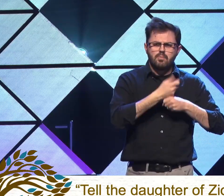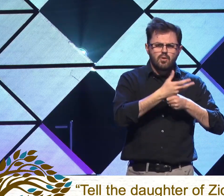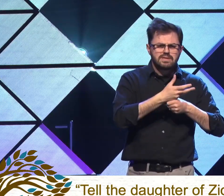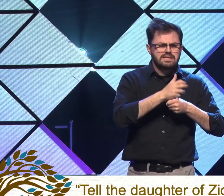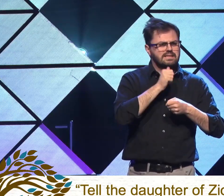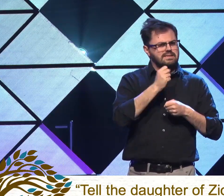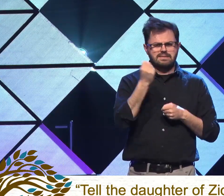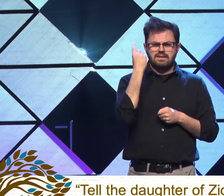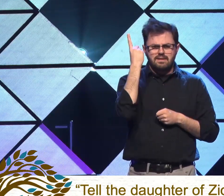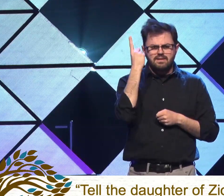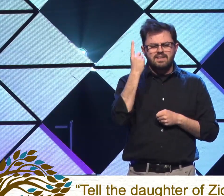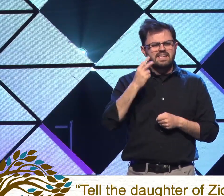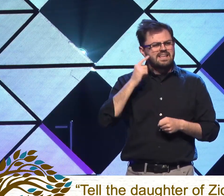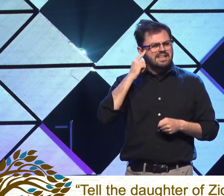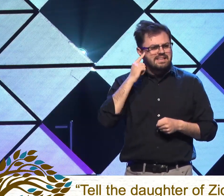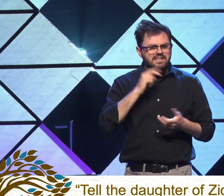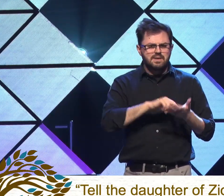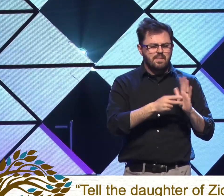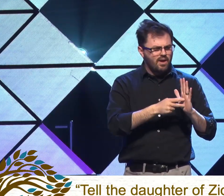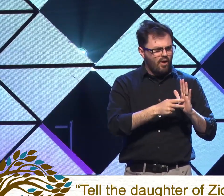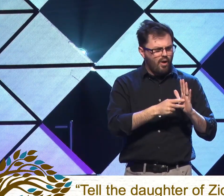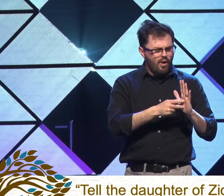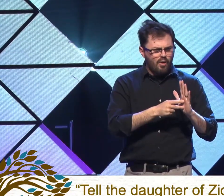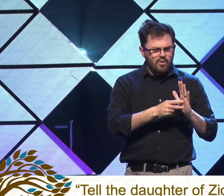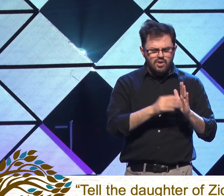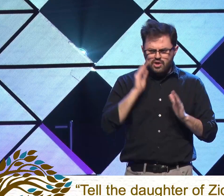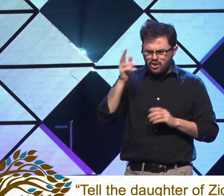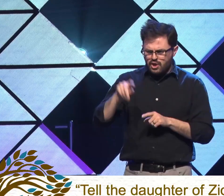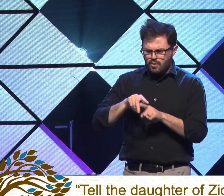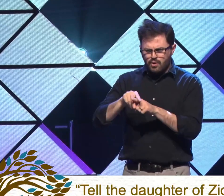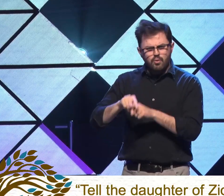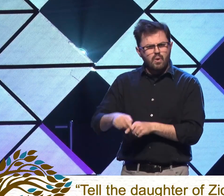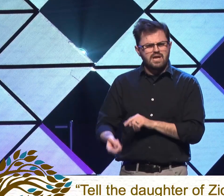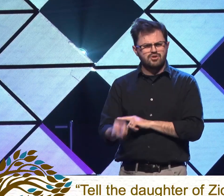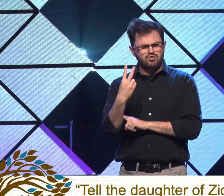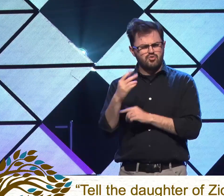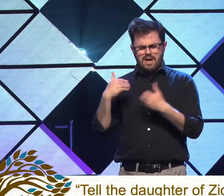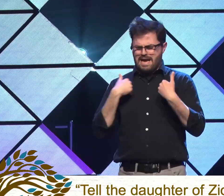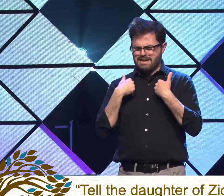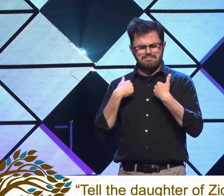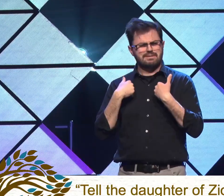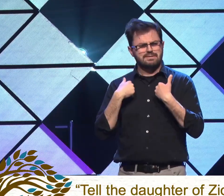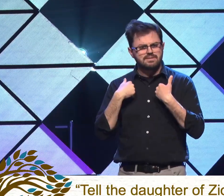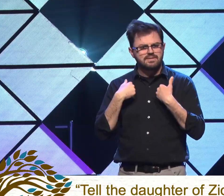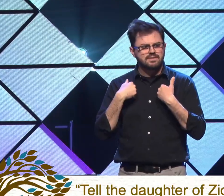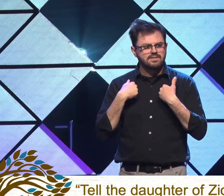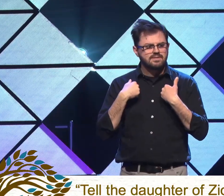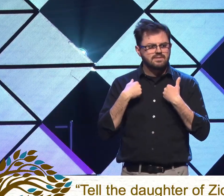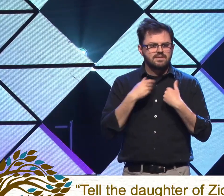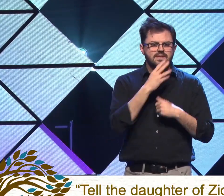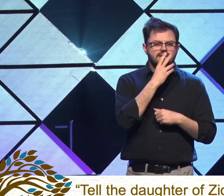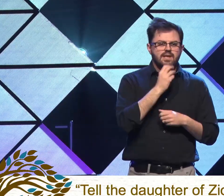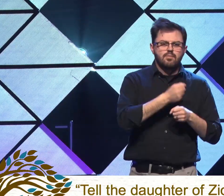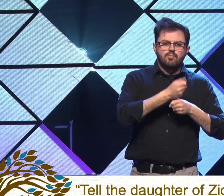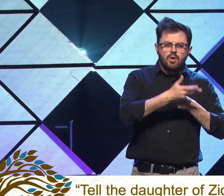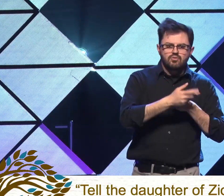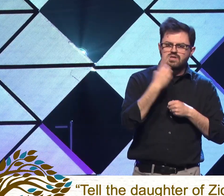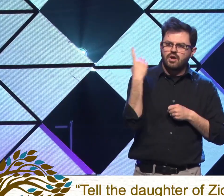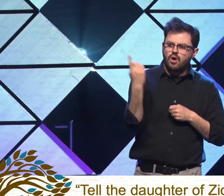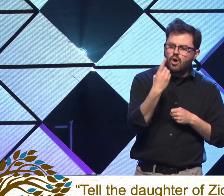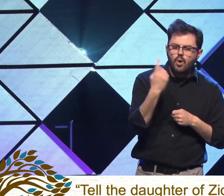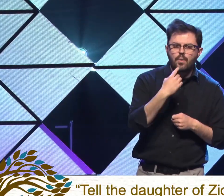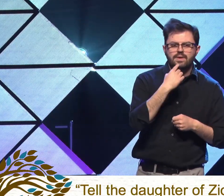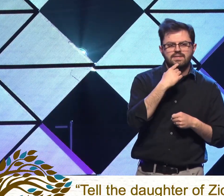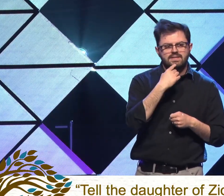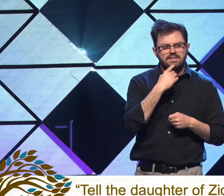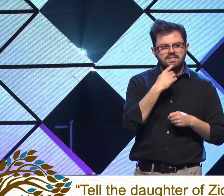prophecy means he's going to ride both. When Hebrew poetry always is like, yes and really yes. Like